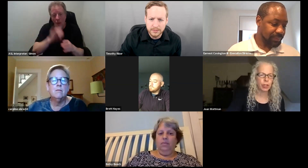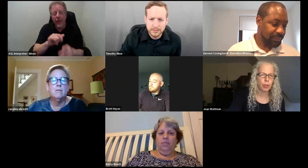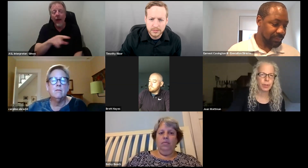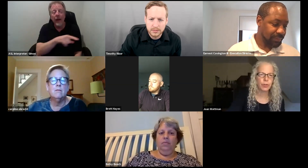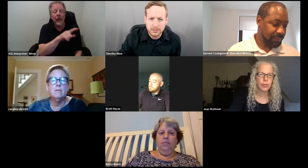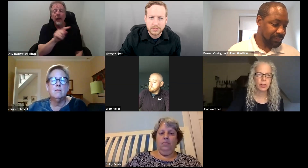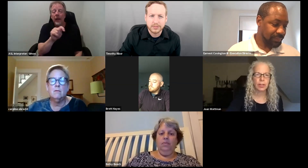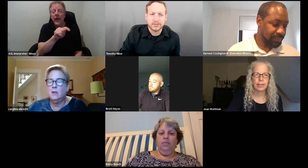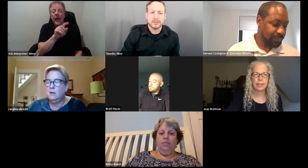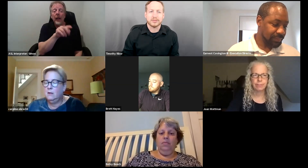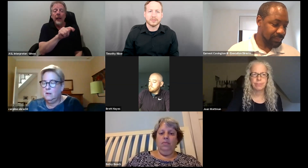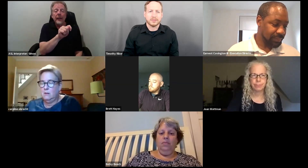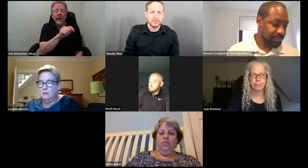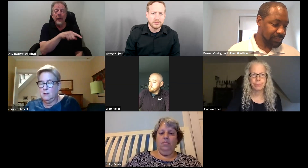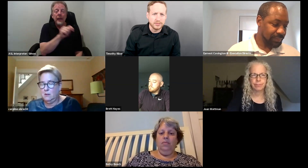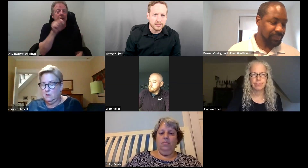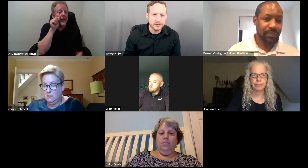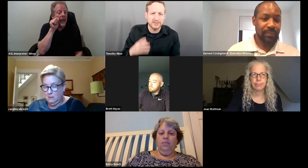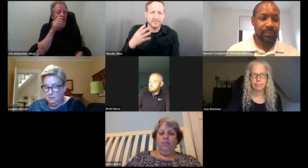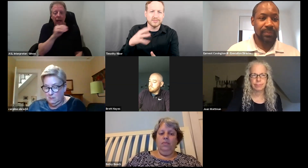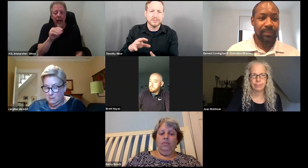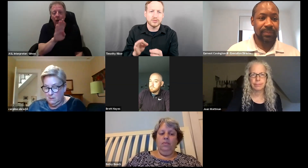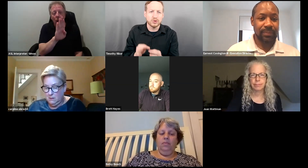switching interpreters.